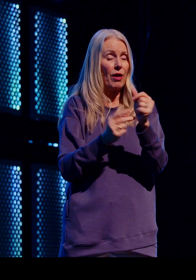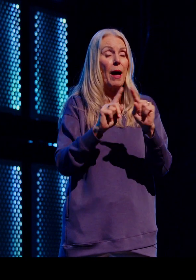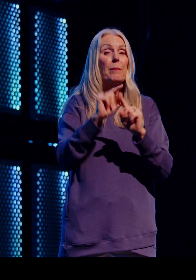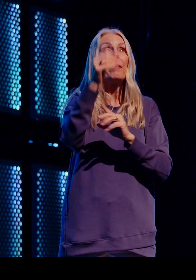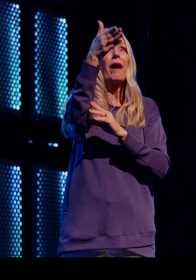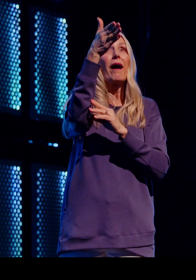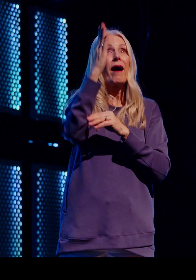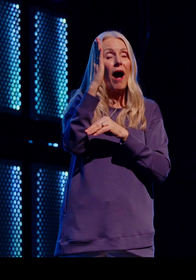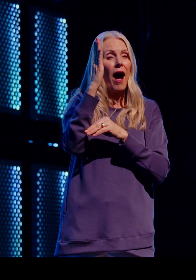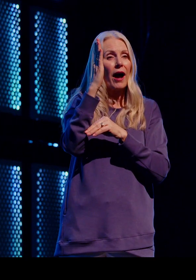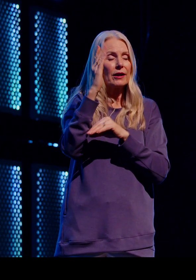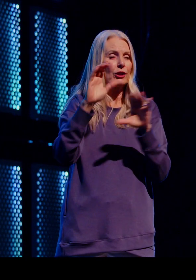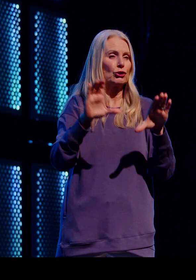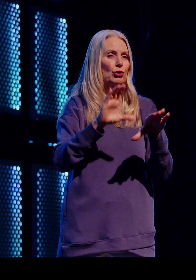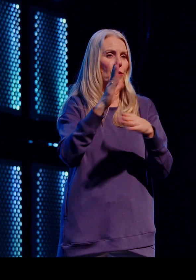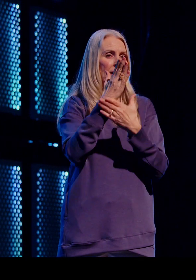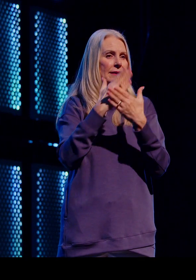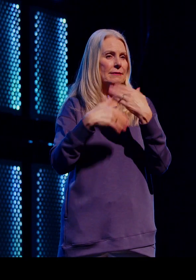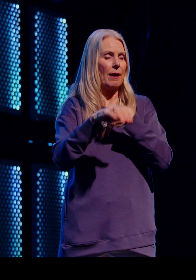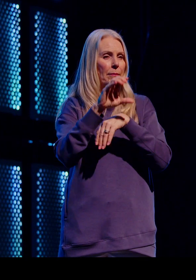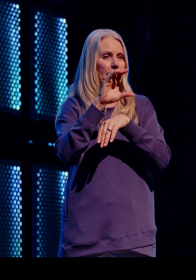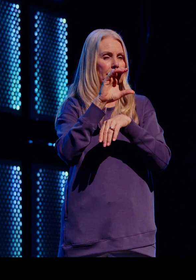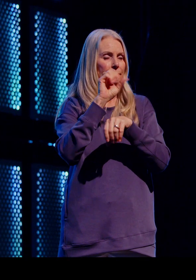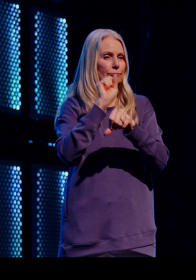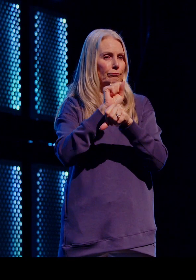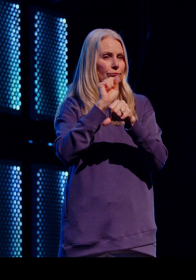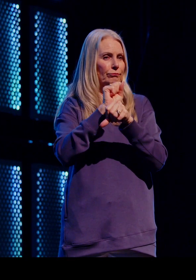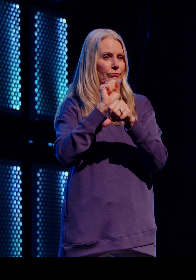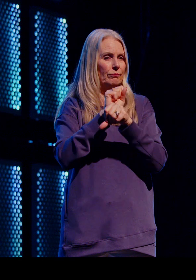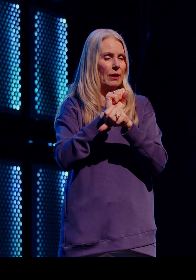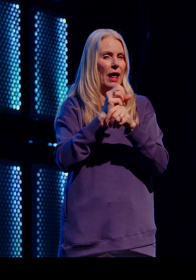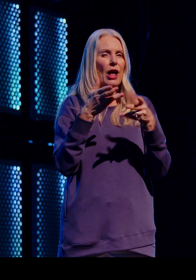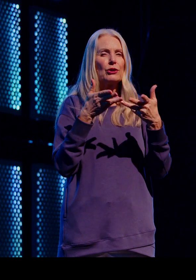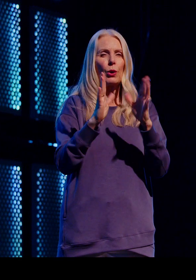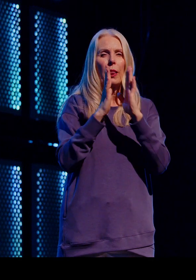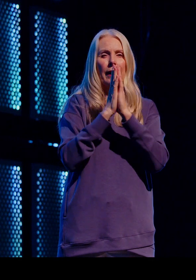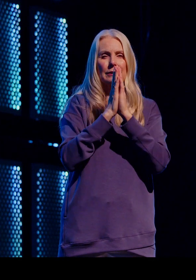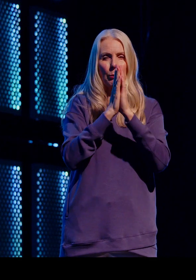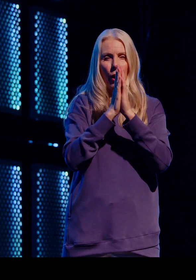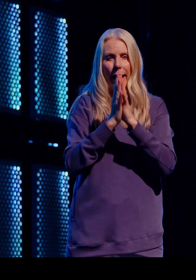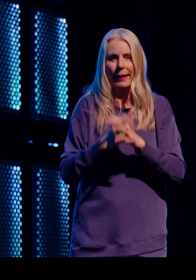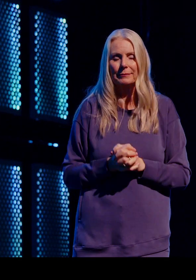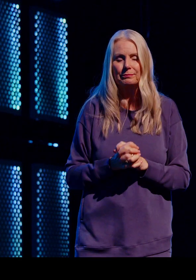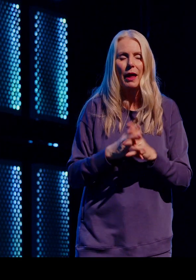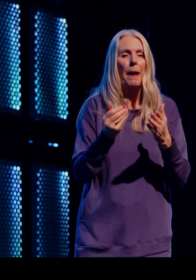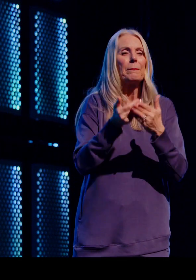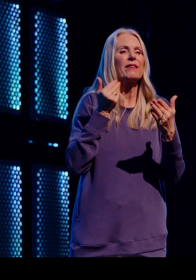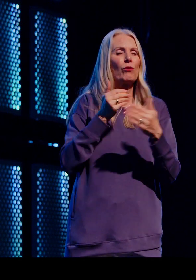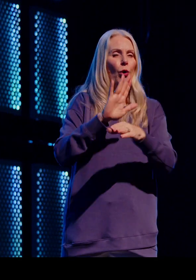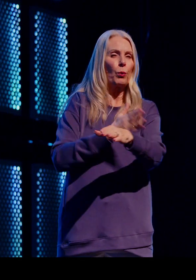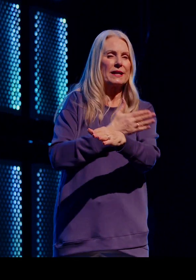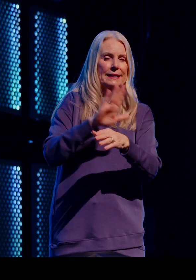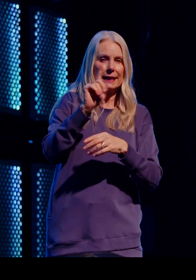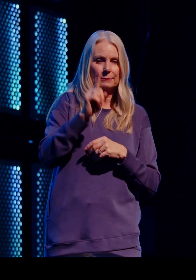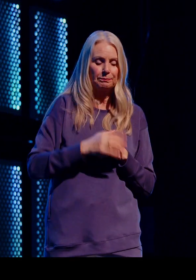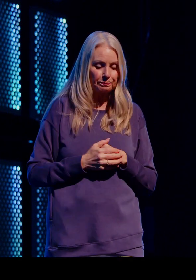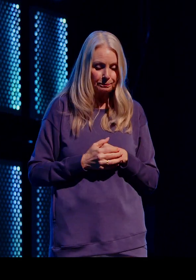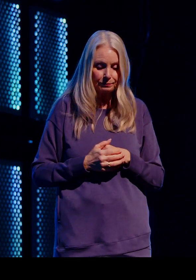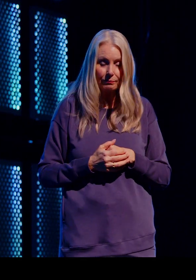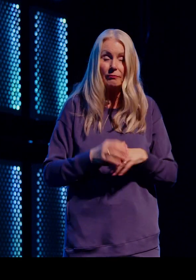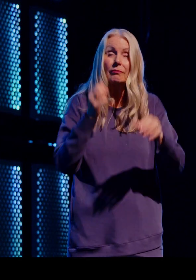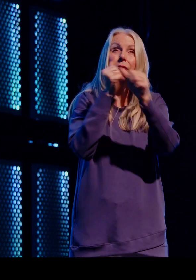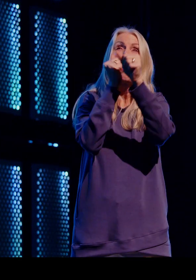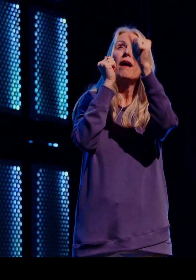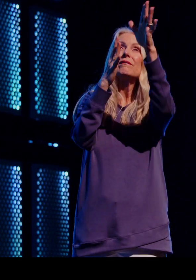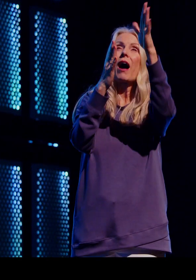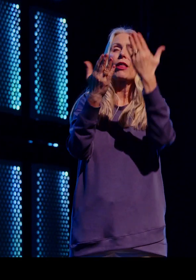some construction. Will you allow that? Let me pray for us before we sing. Father, thank you